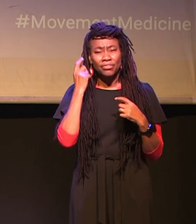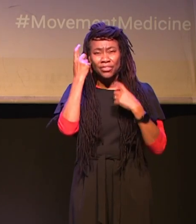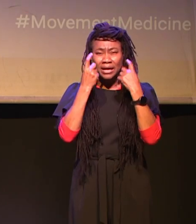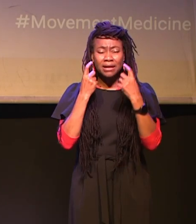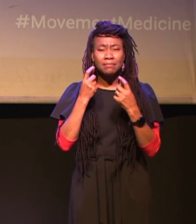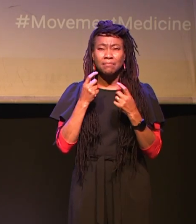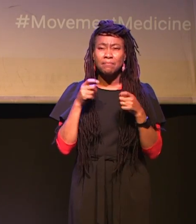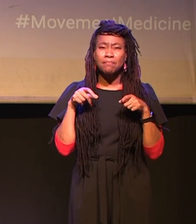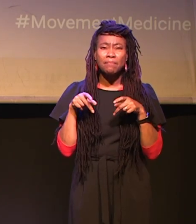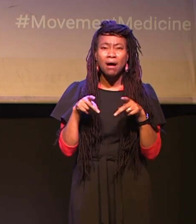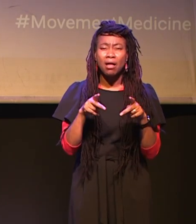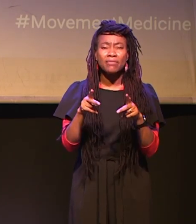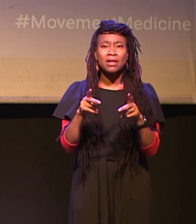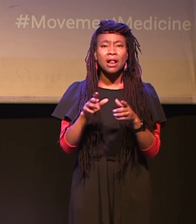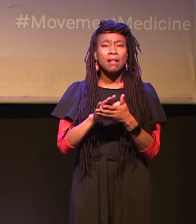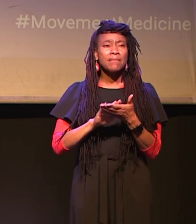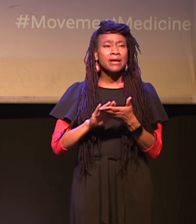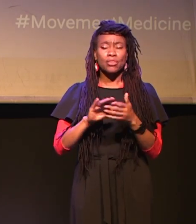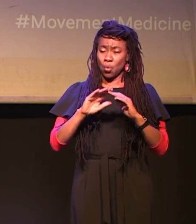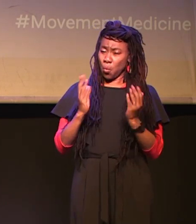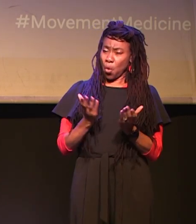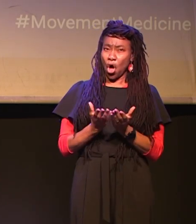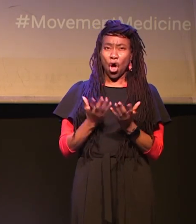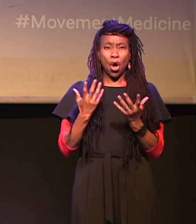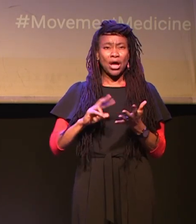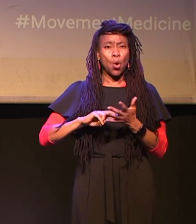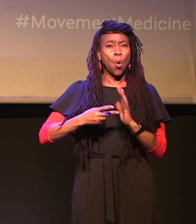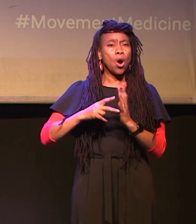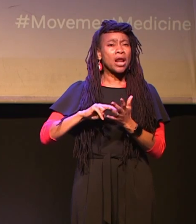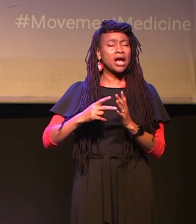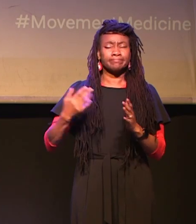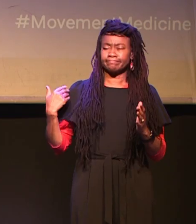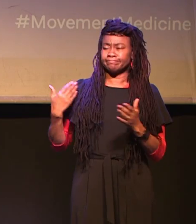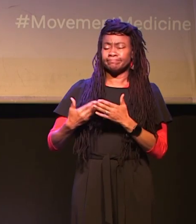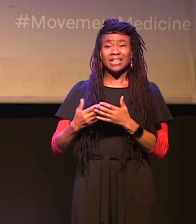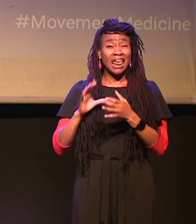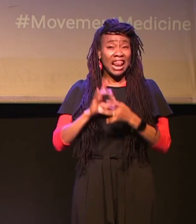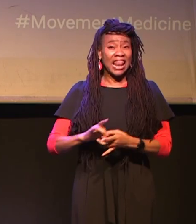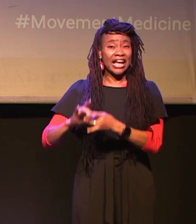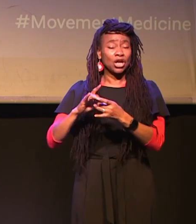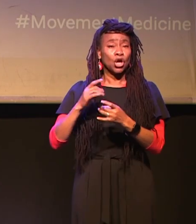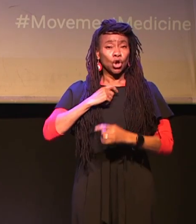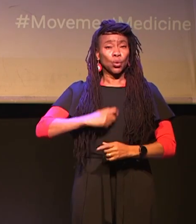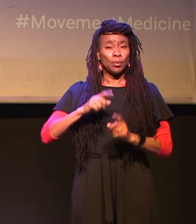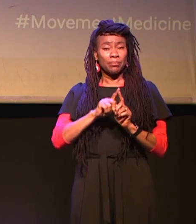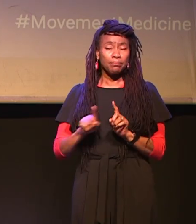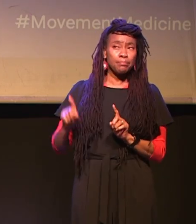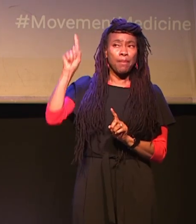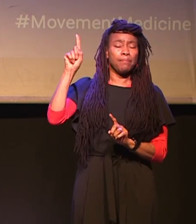of how the world has been organized has been around human supremacy and a